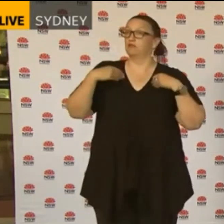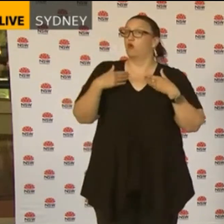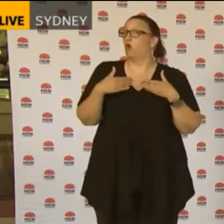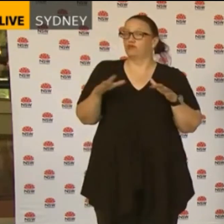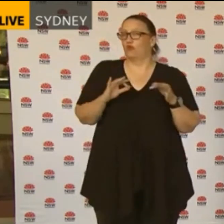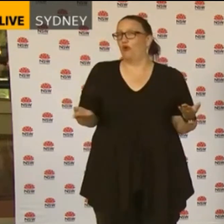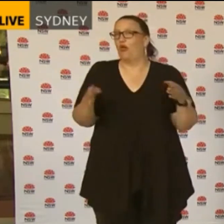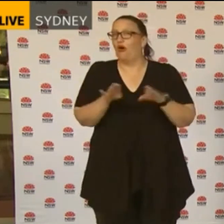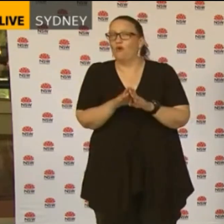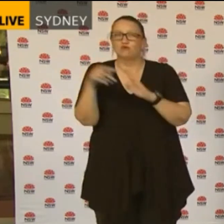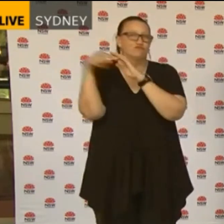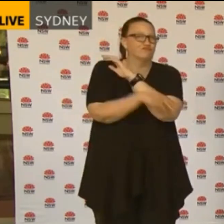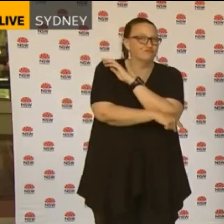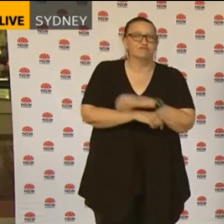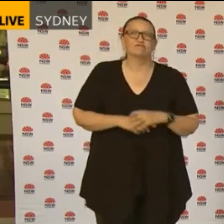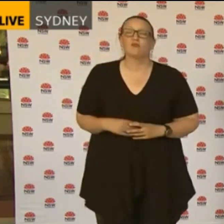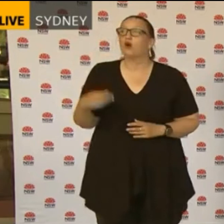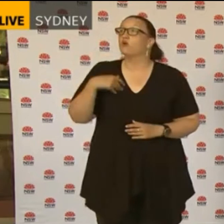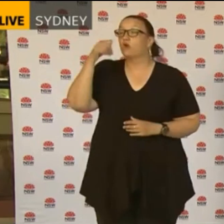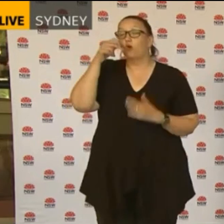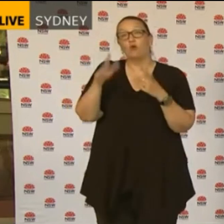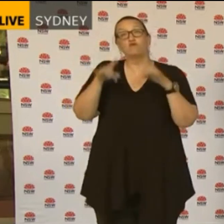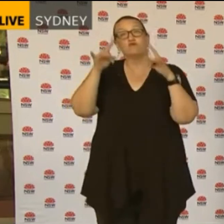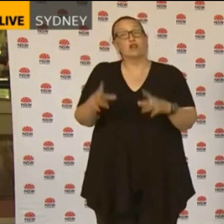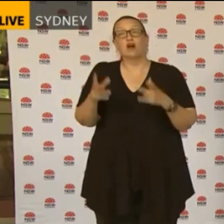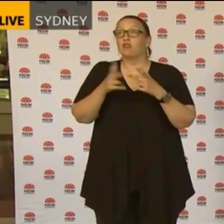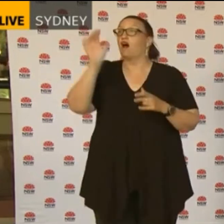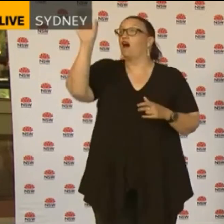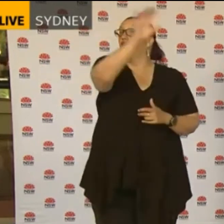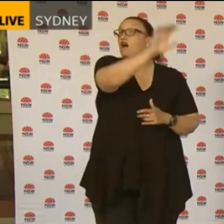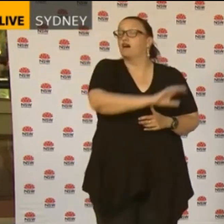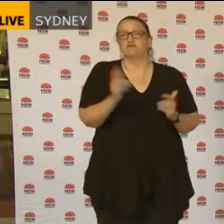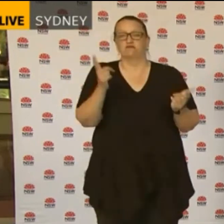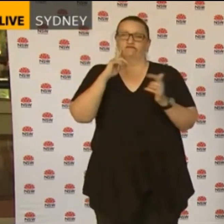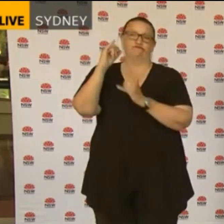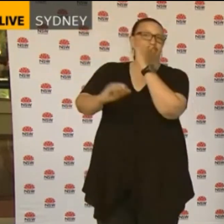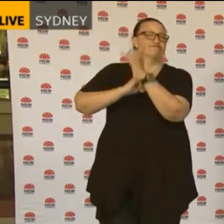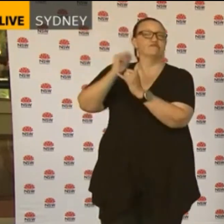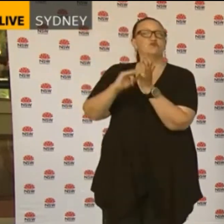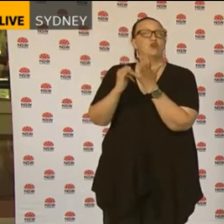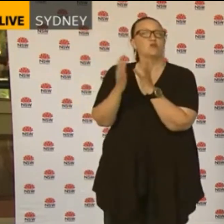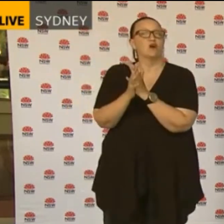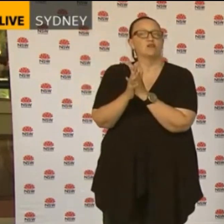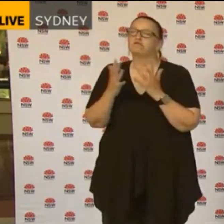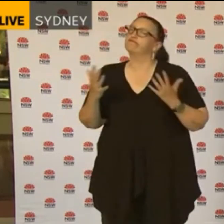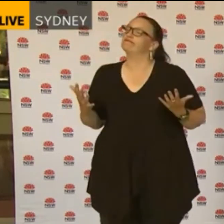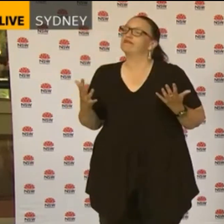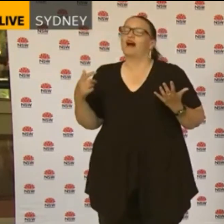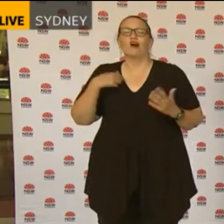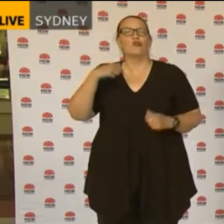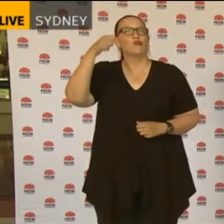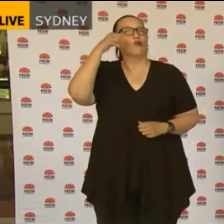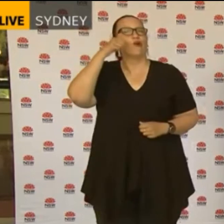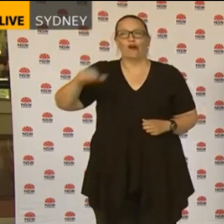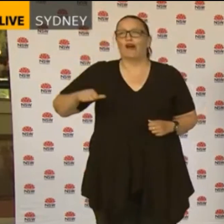We feel very strongly that New South Wales strategy to date has proven to be the best one for our citizens, and we will